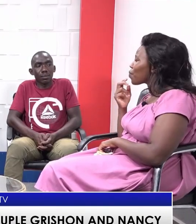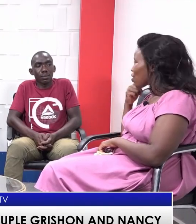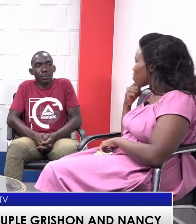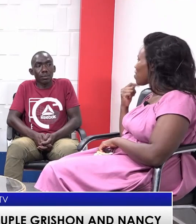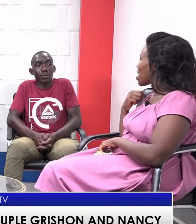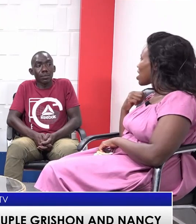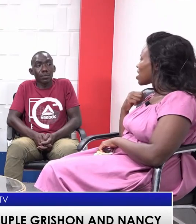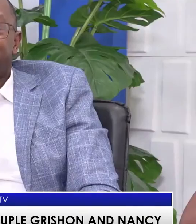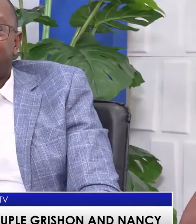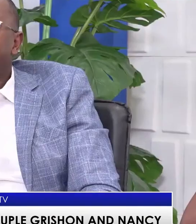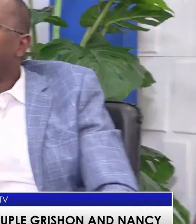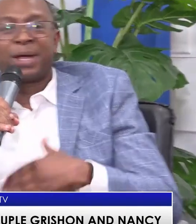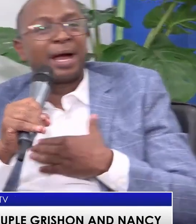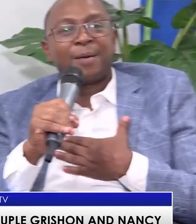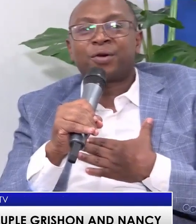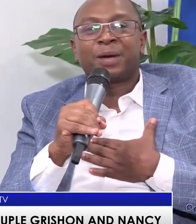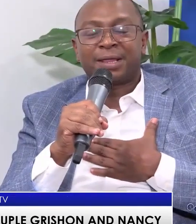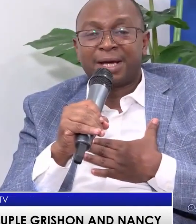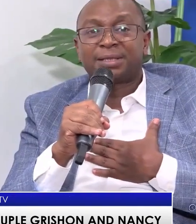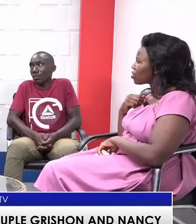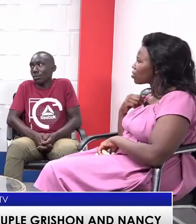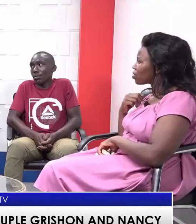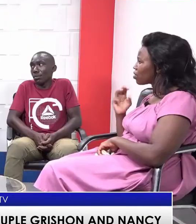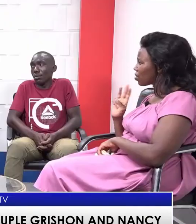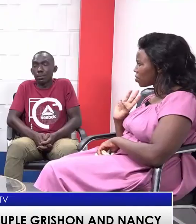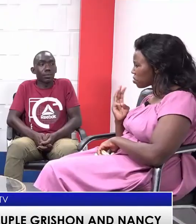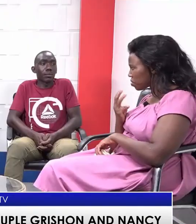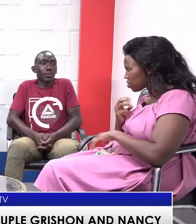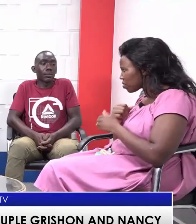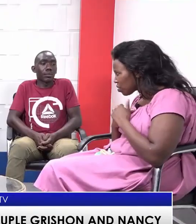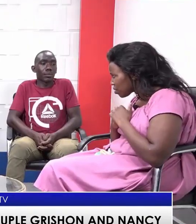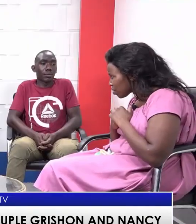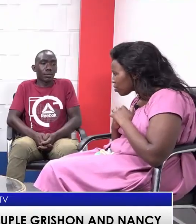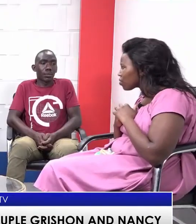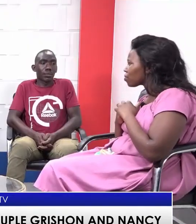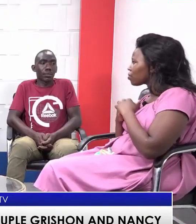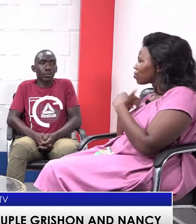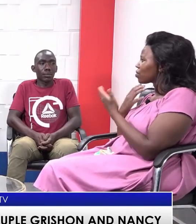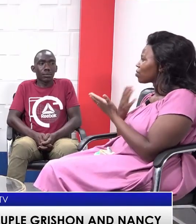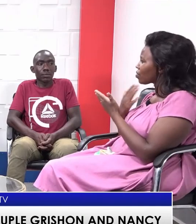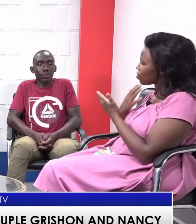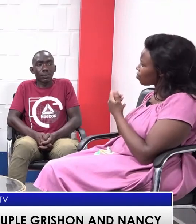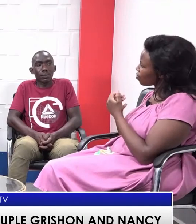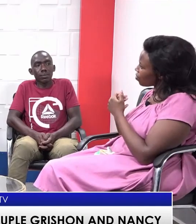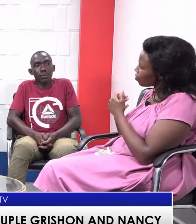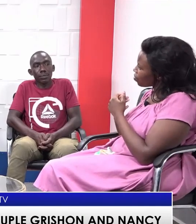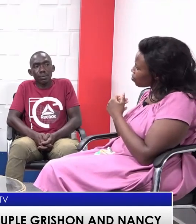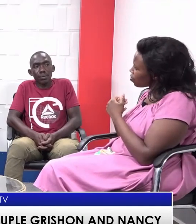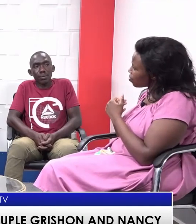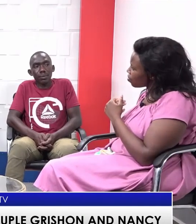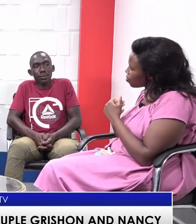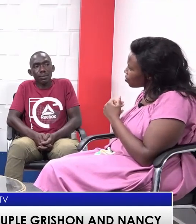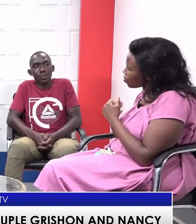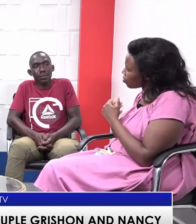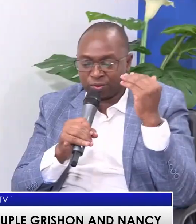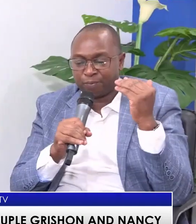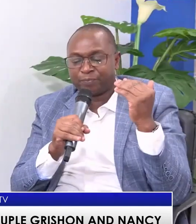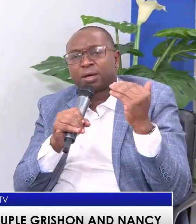za tourism. Wow. Imagine how humbled can you be when unasikia ati model